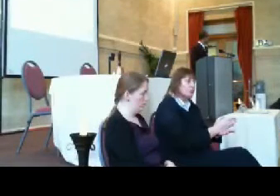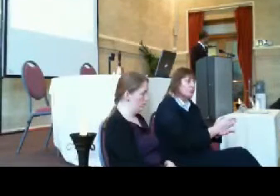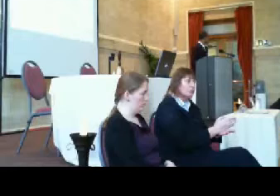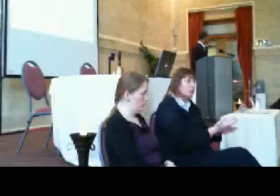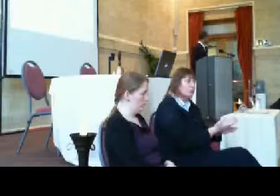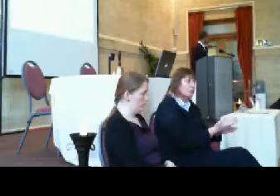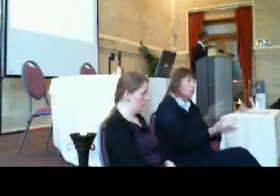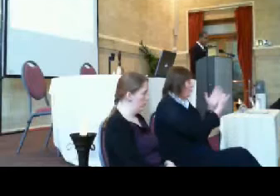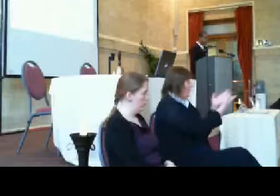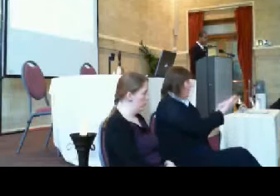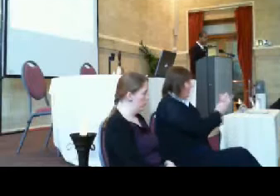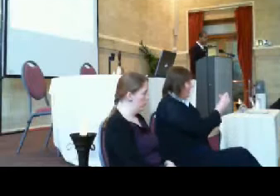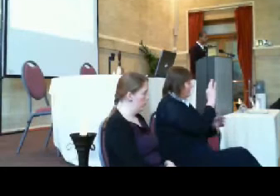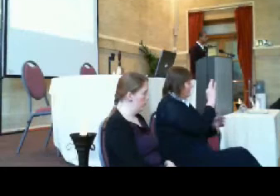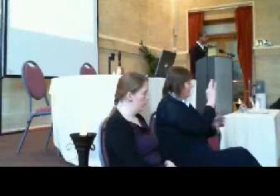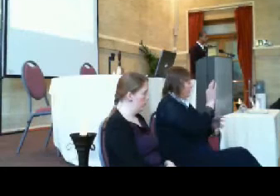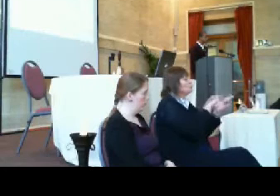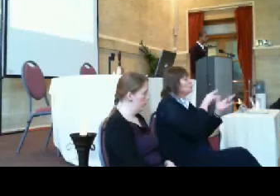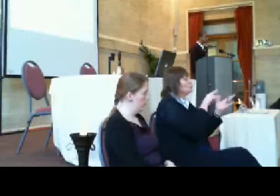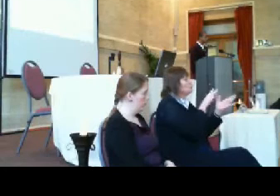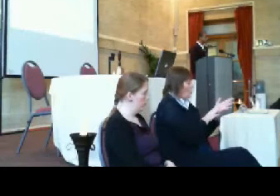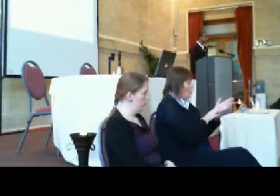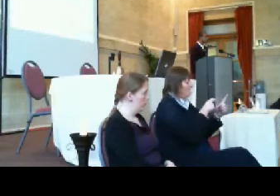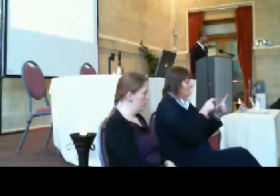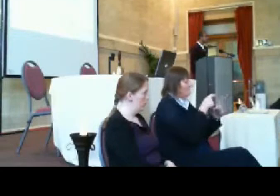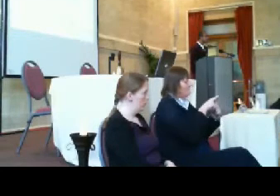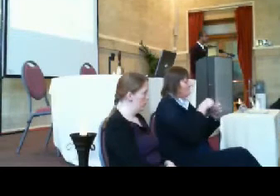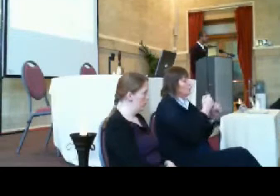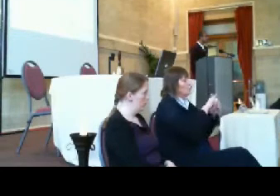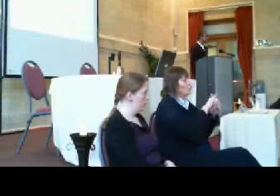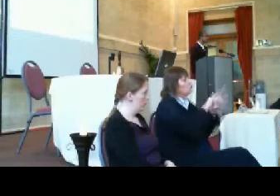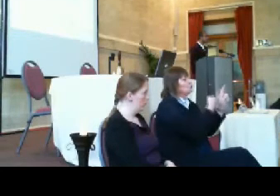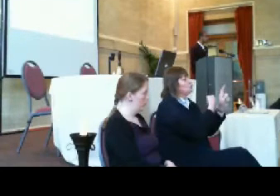Georgia, and Katie from